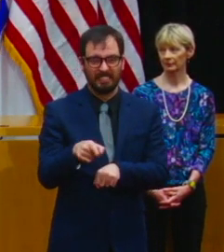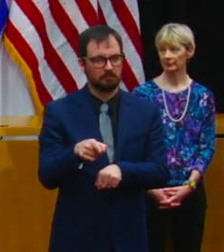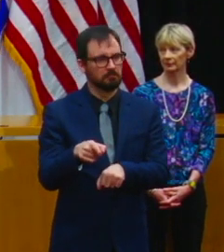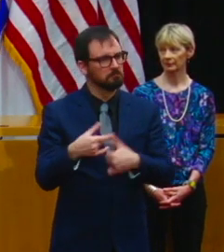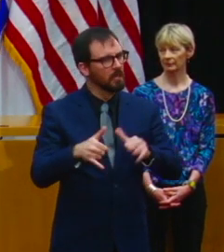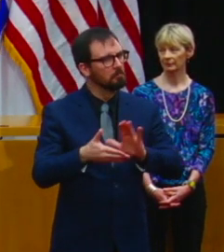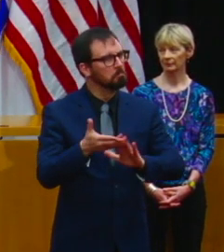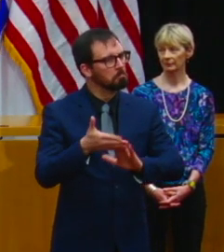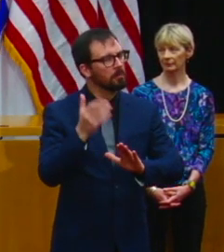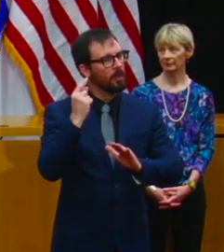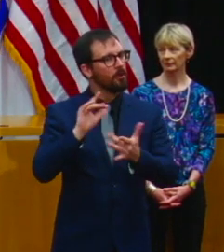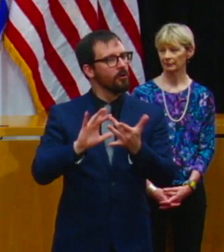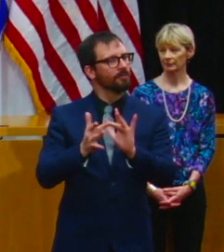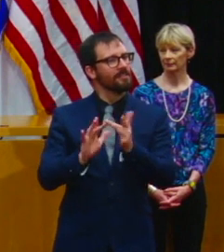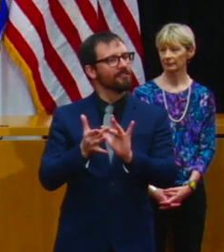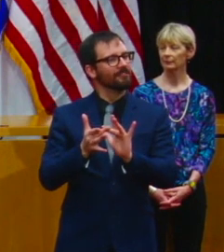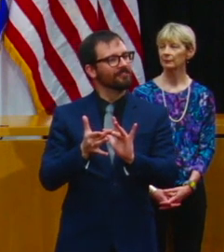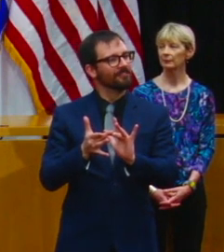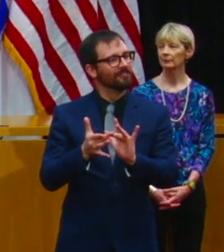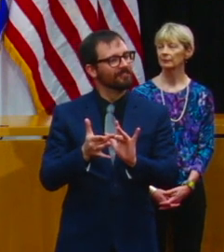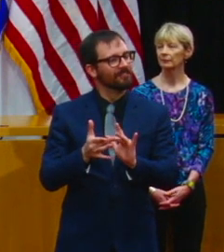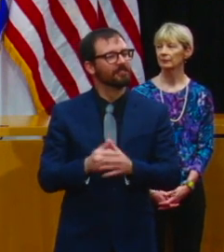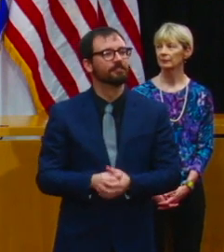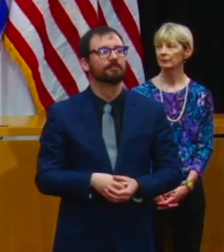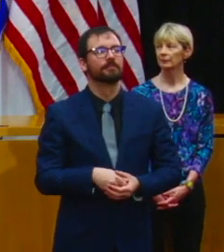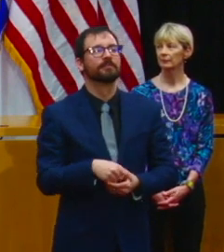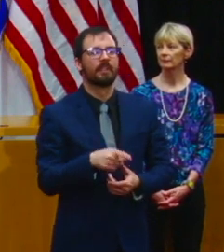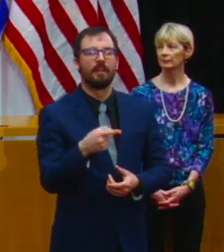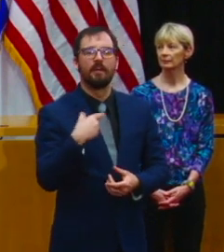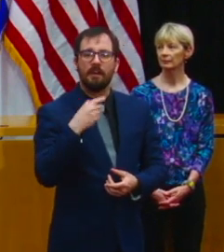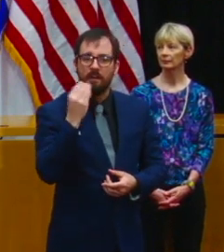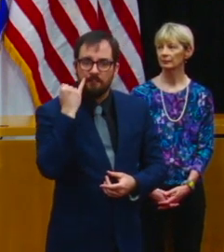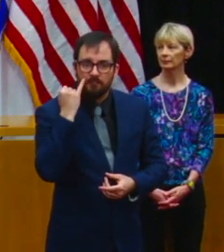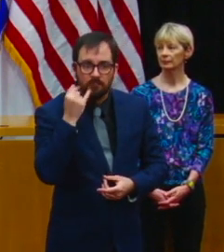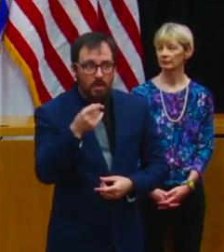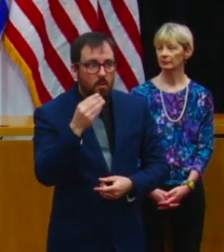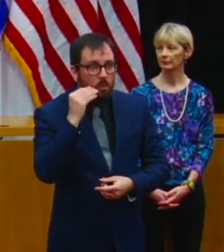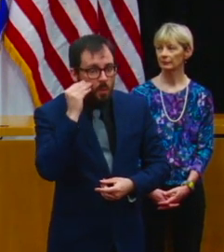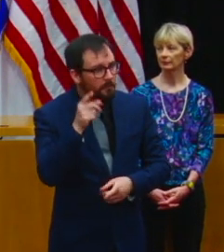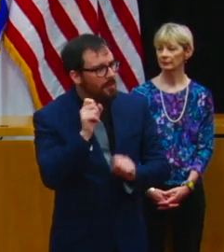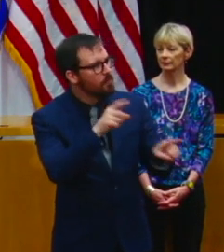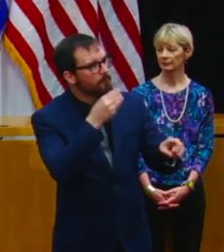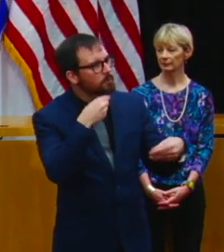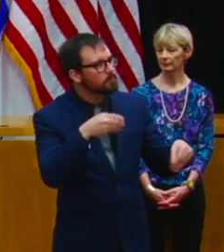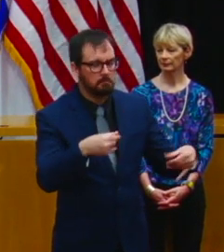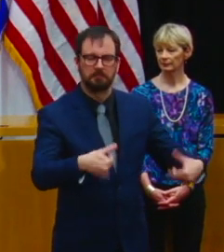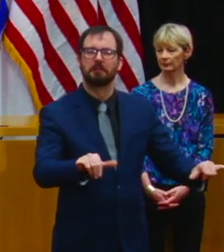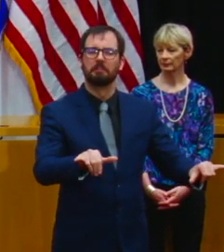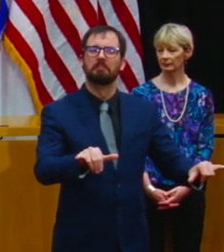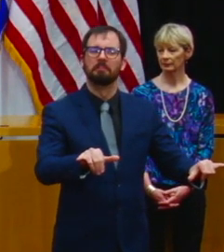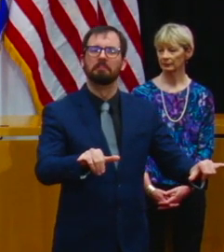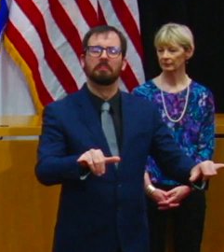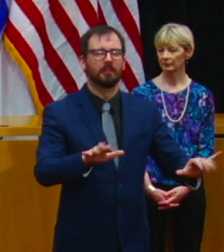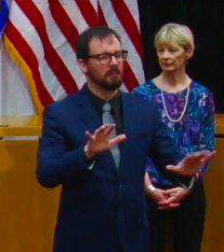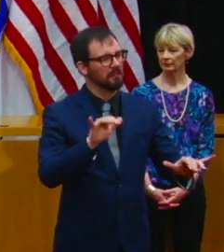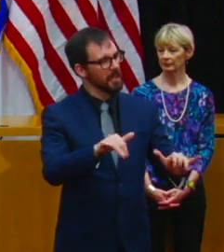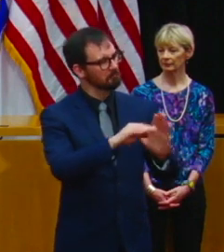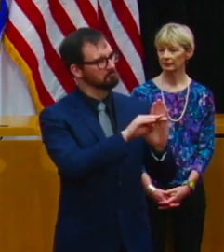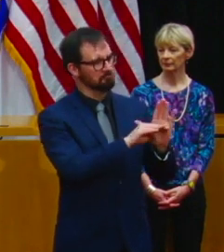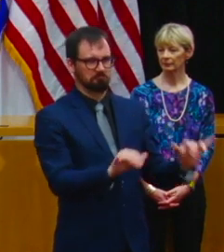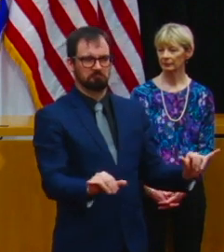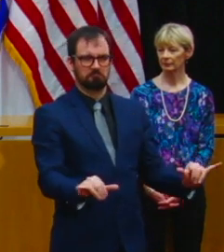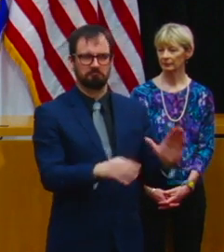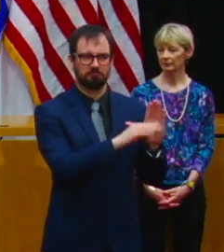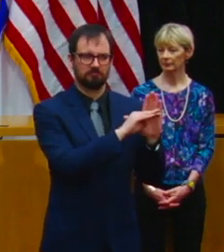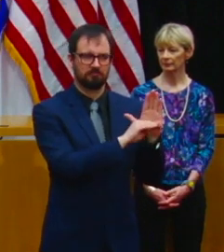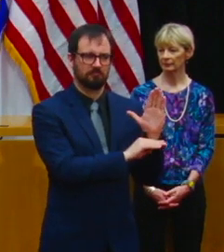pretty similar, and in many ways it's based on the framework that we operate under from a legal point of view